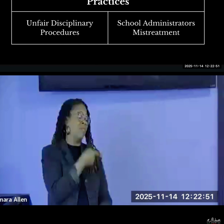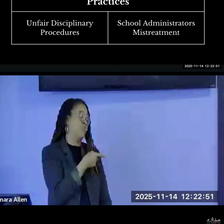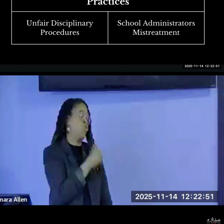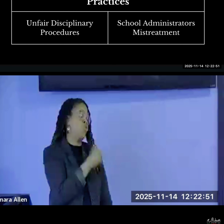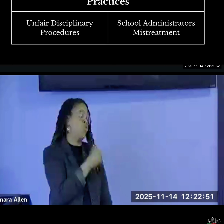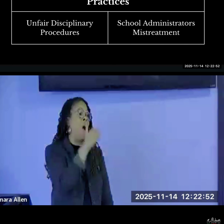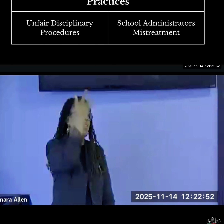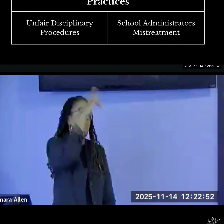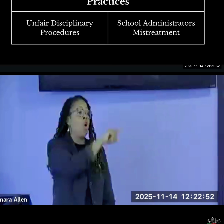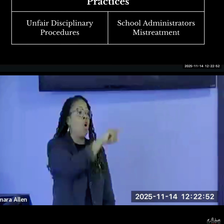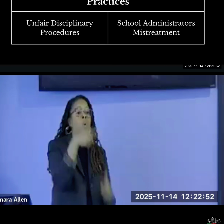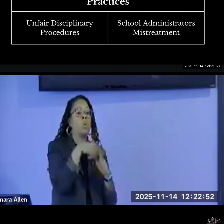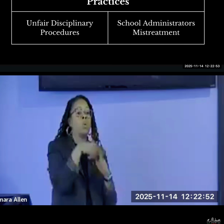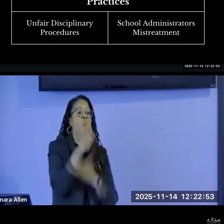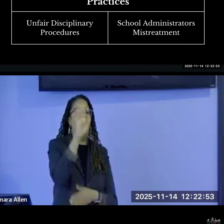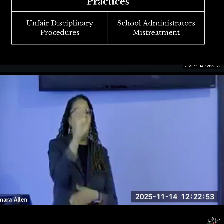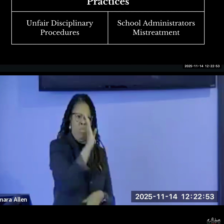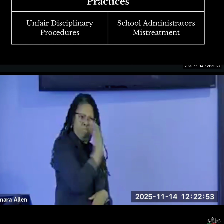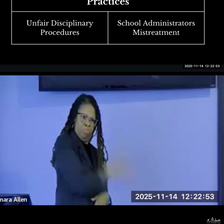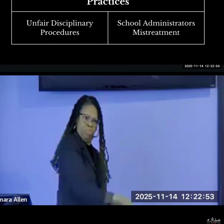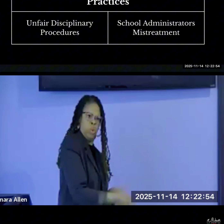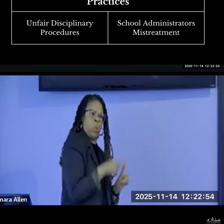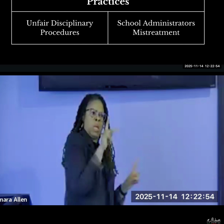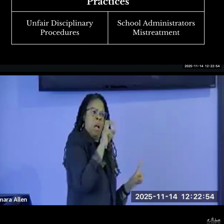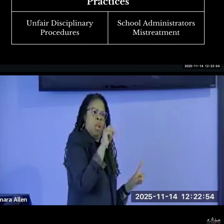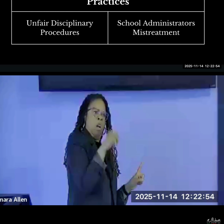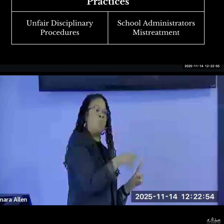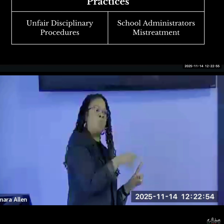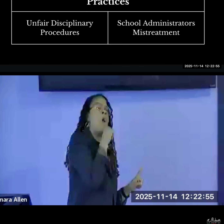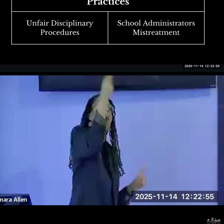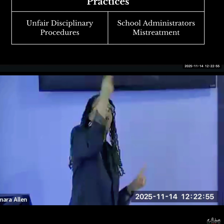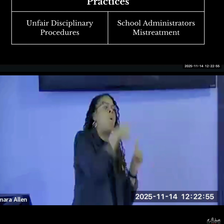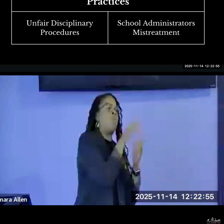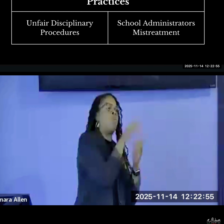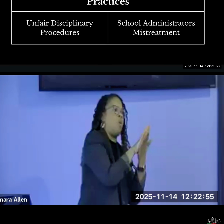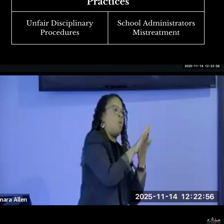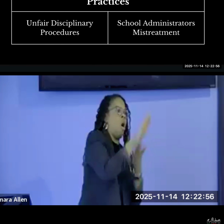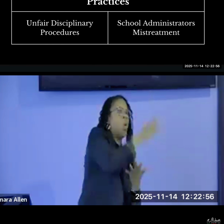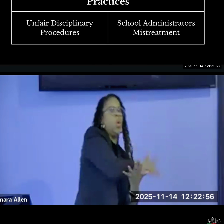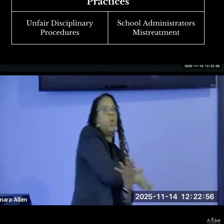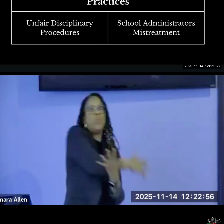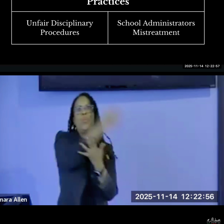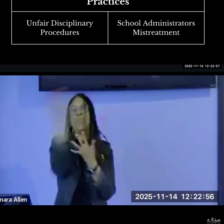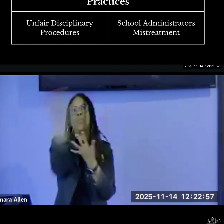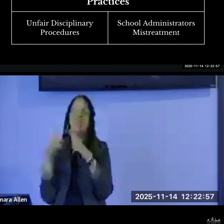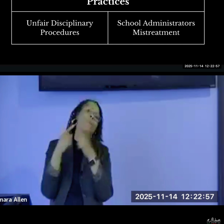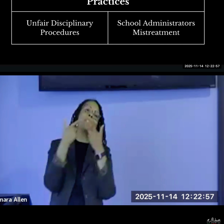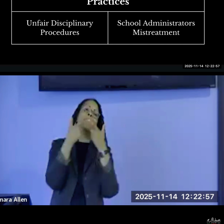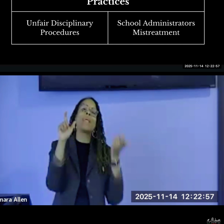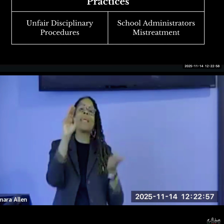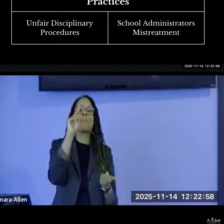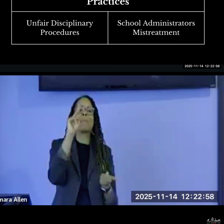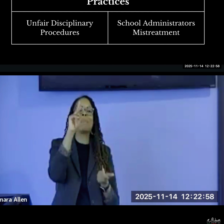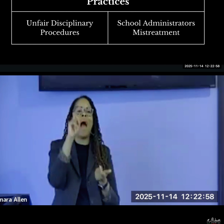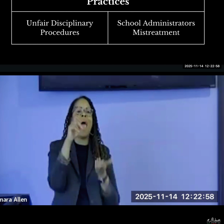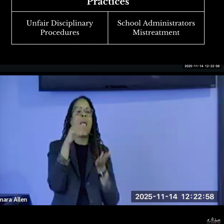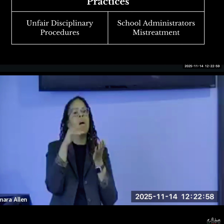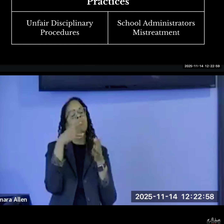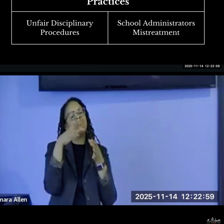Connington talked about how the teacher told him that he wasn't smart enough and that he wouldn't make it to university or